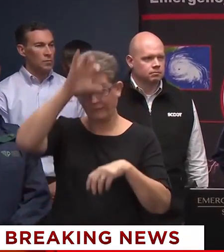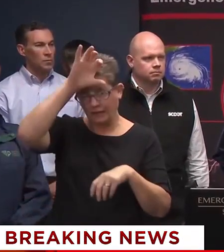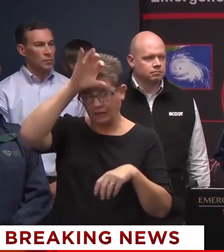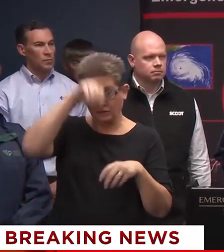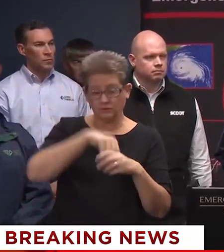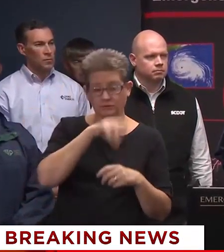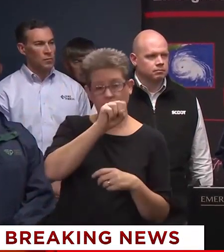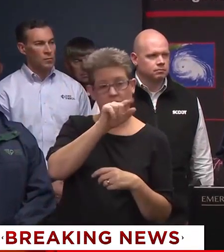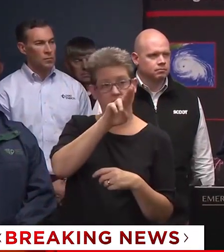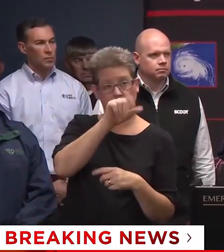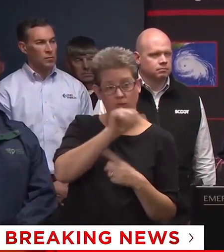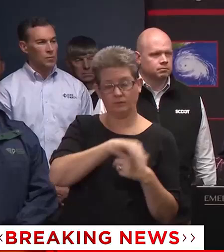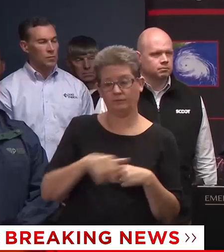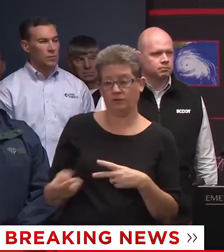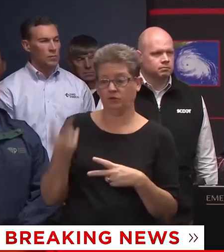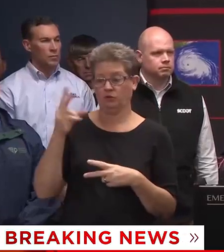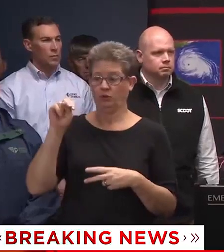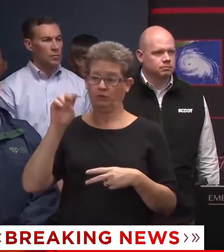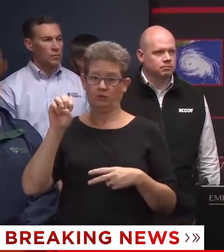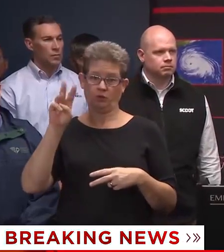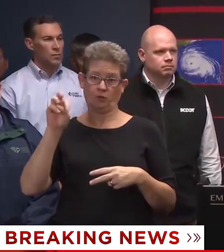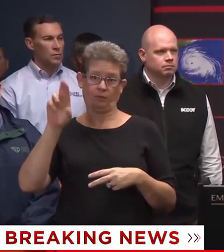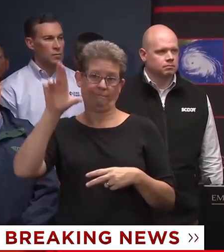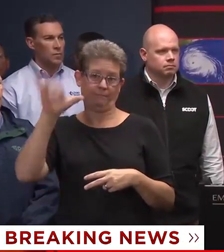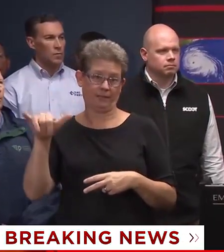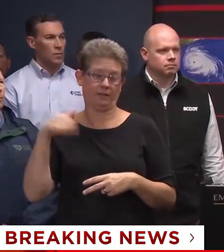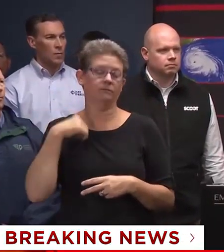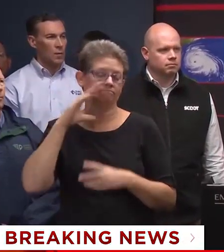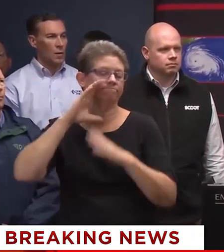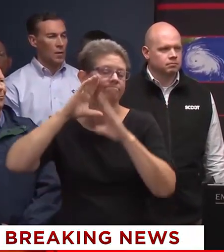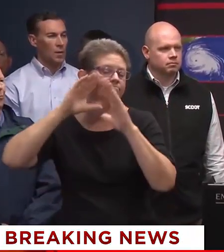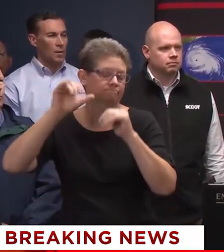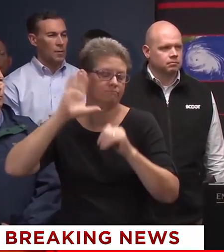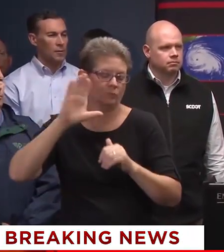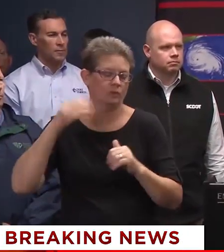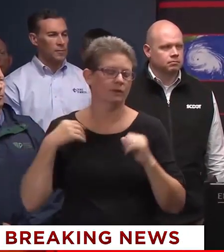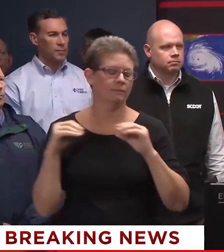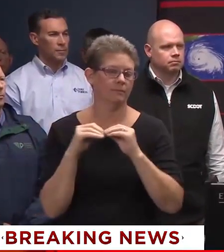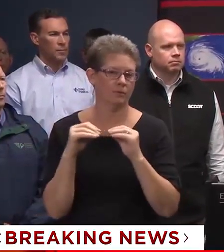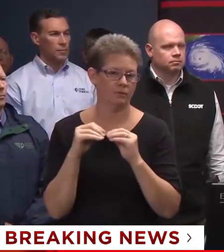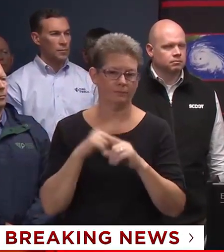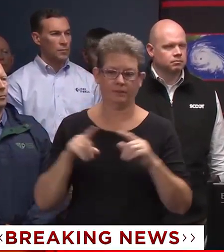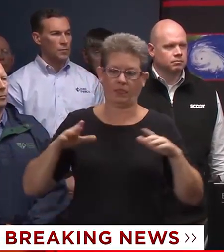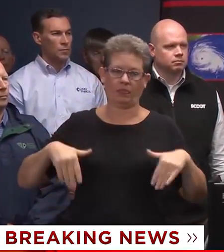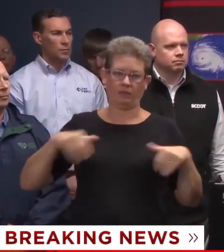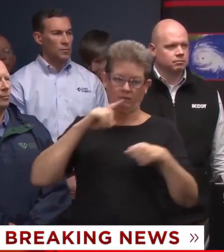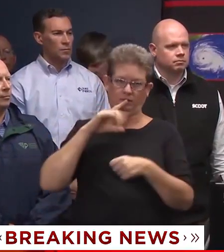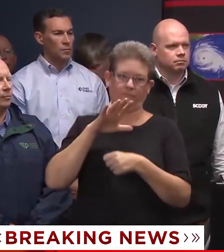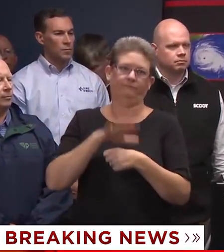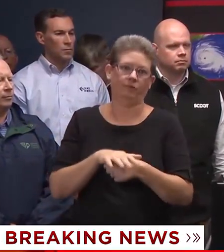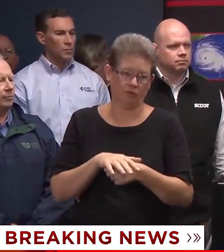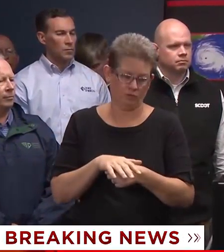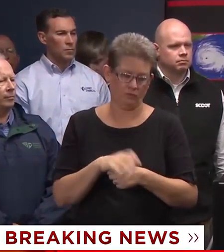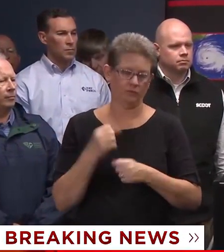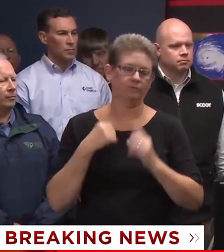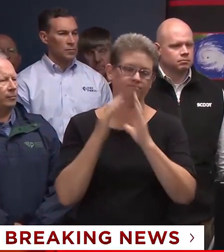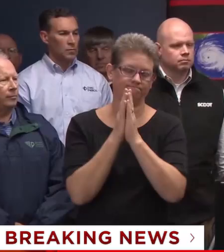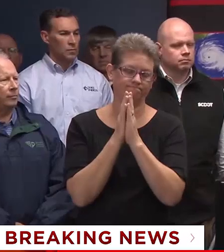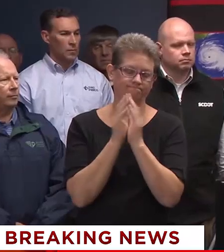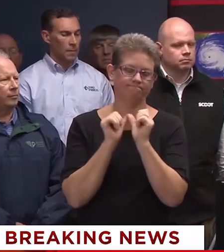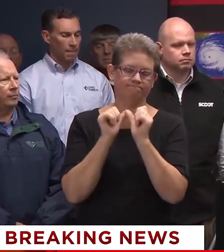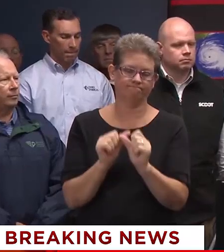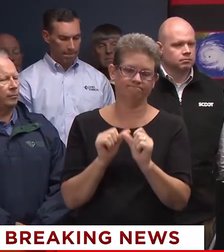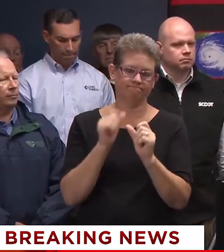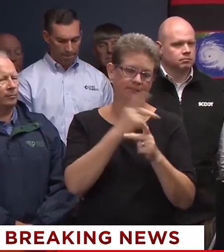2 individuals in Newberry. We believe there'll be more, but they have not been confirmed, so we ask you keep all